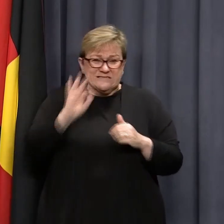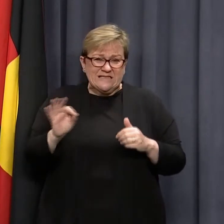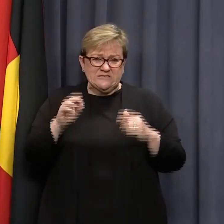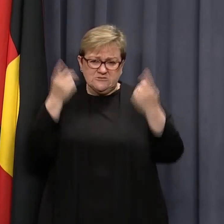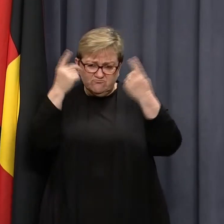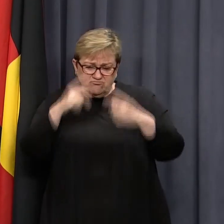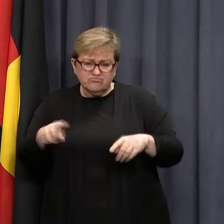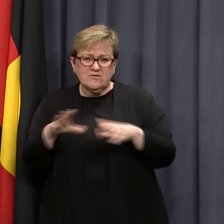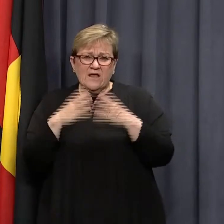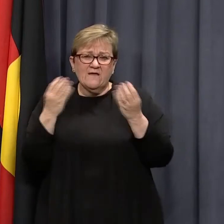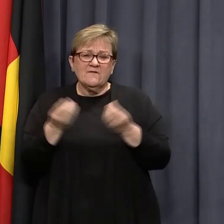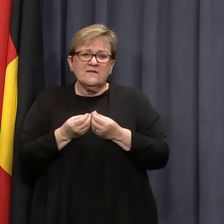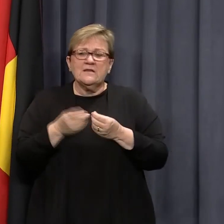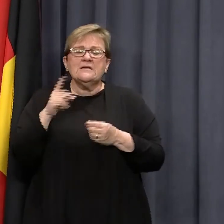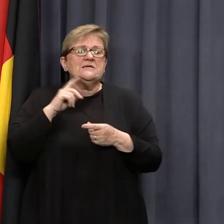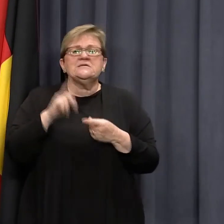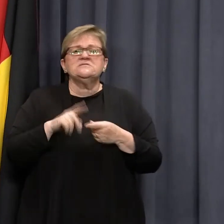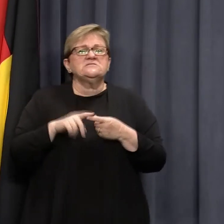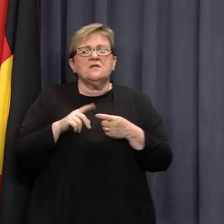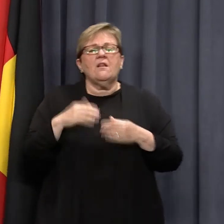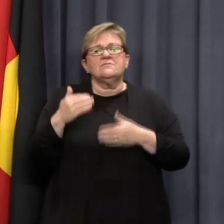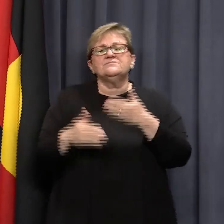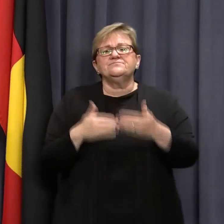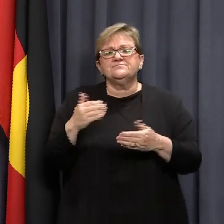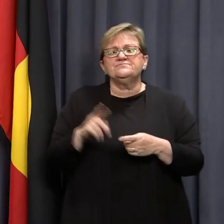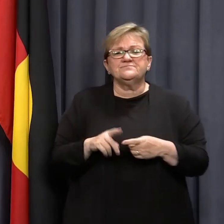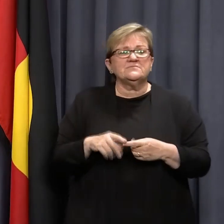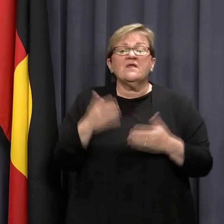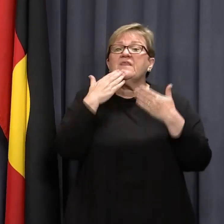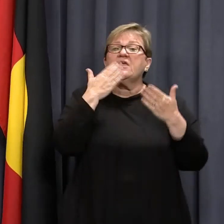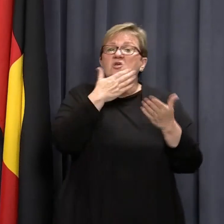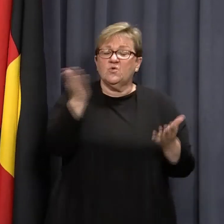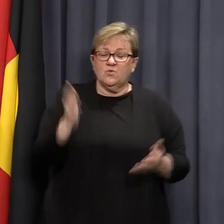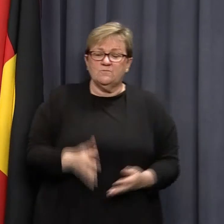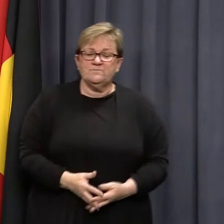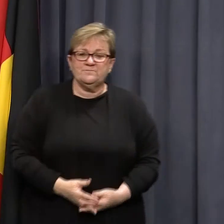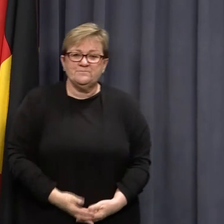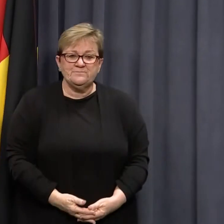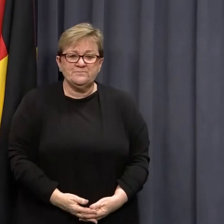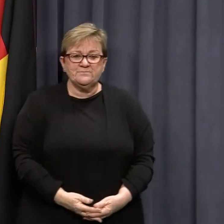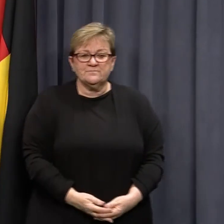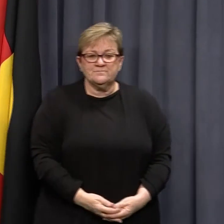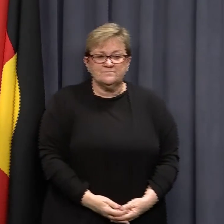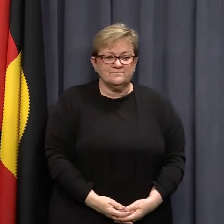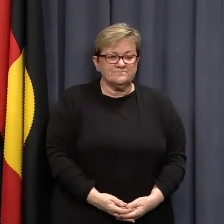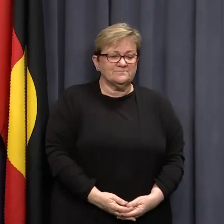Delta variant modelling is still under development. Thanks very much.